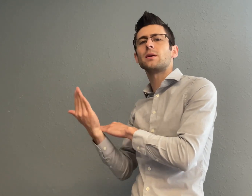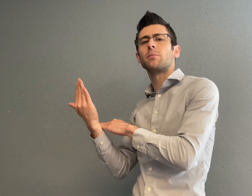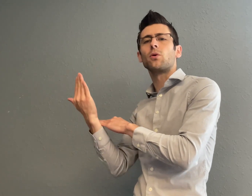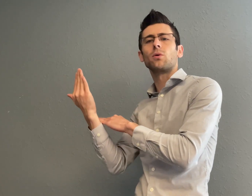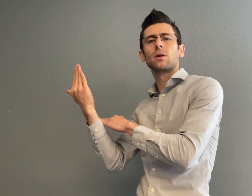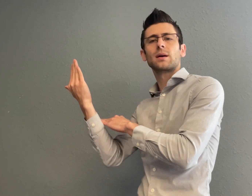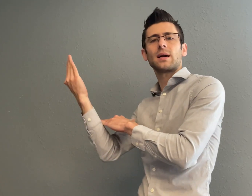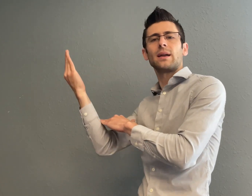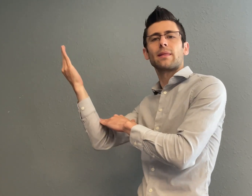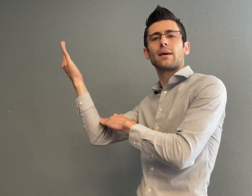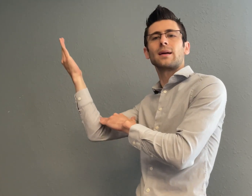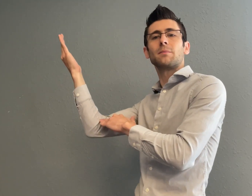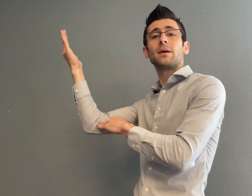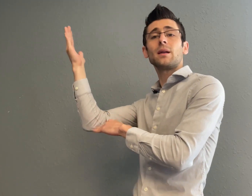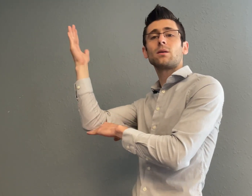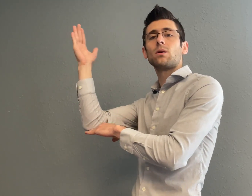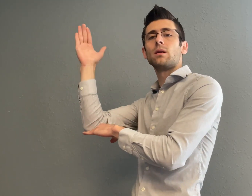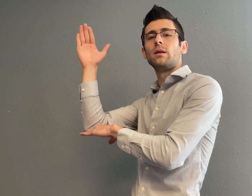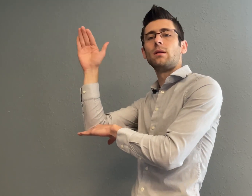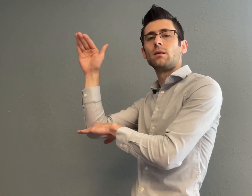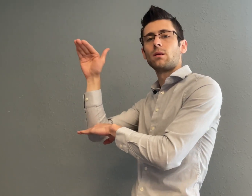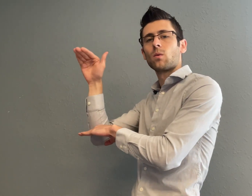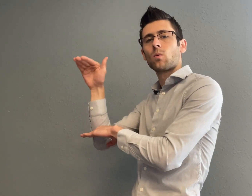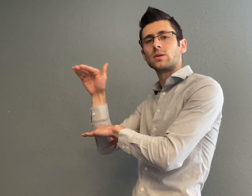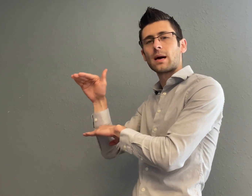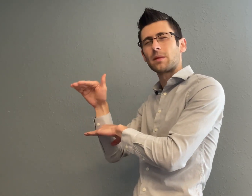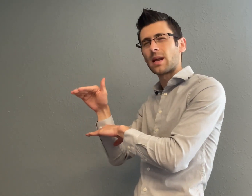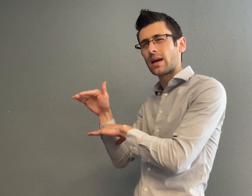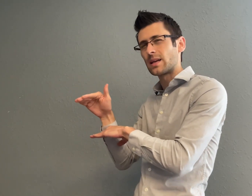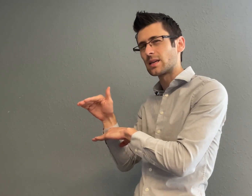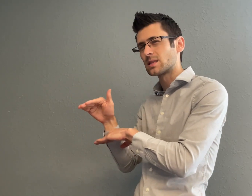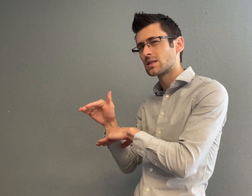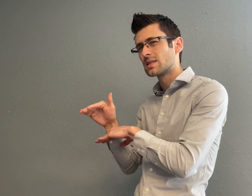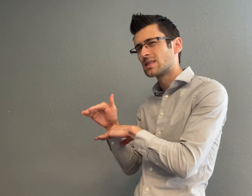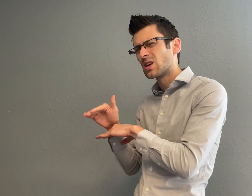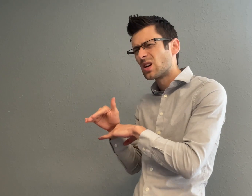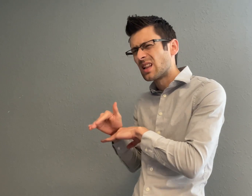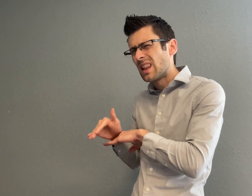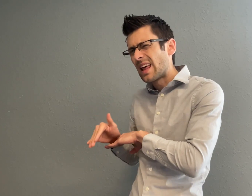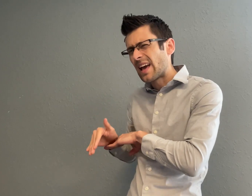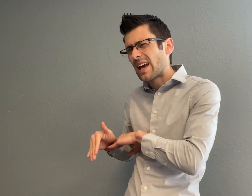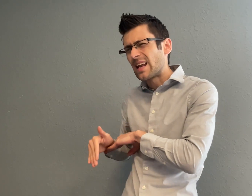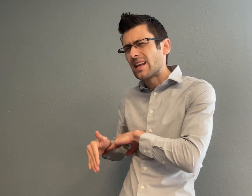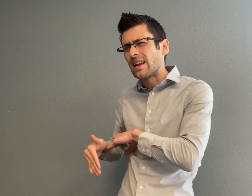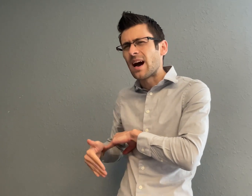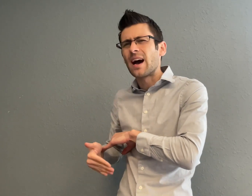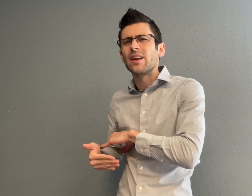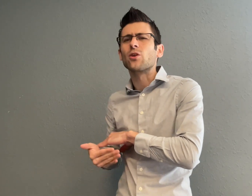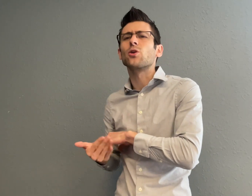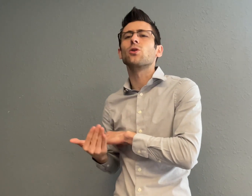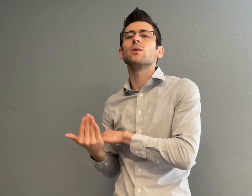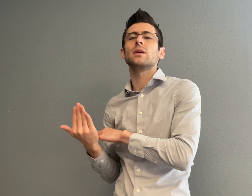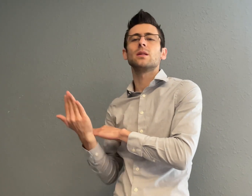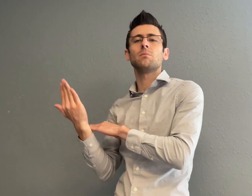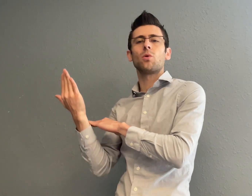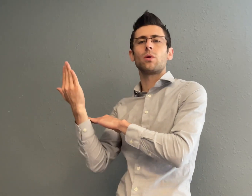repeatable kind of thing depending on what time of the day it is. Late at night, early in the